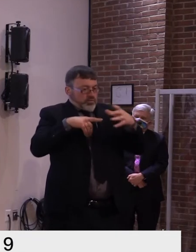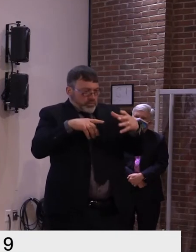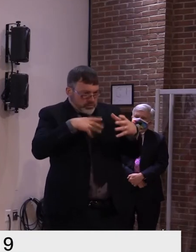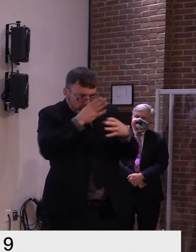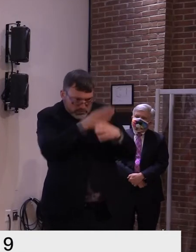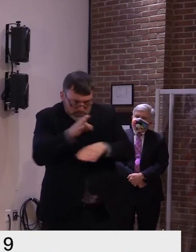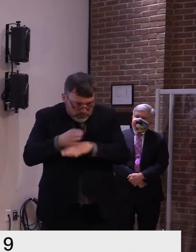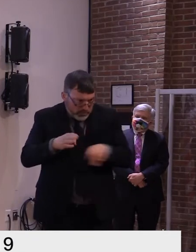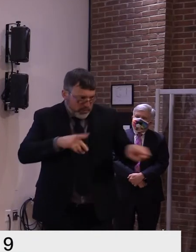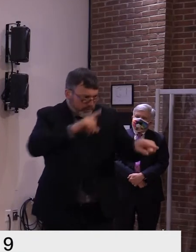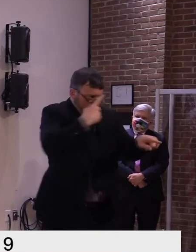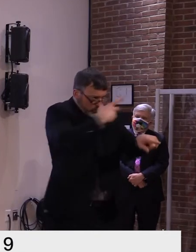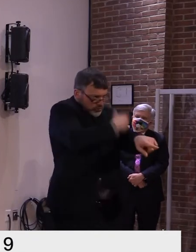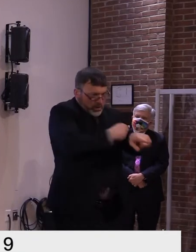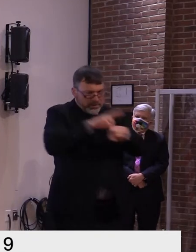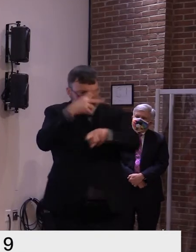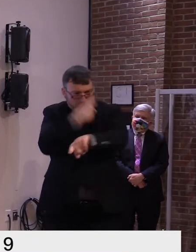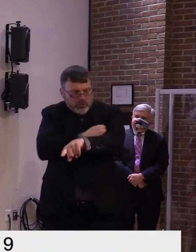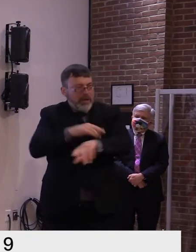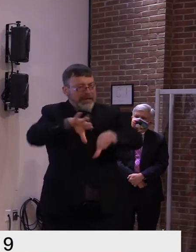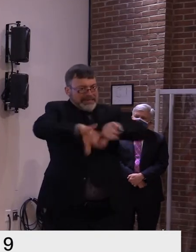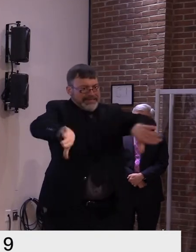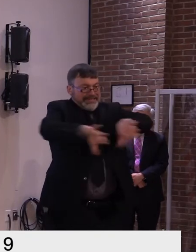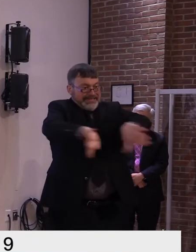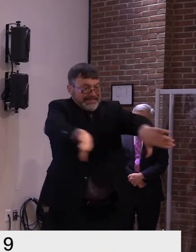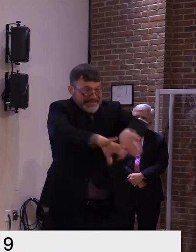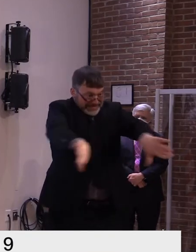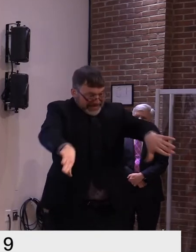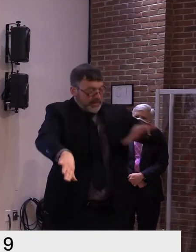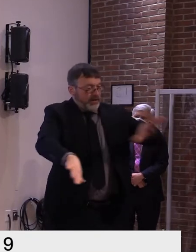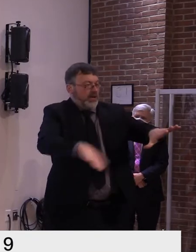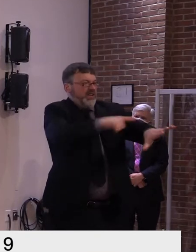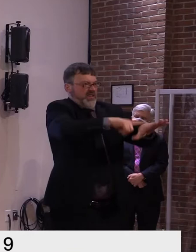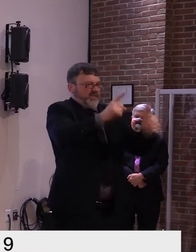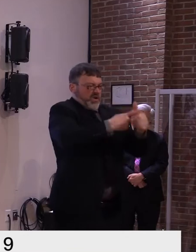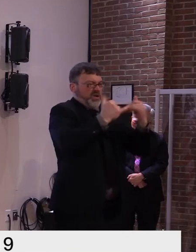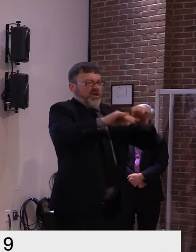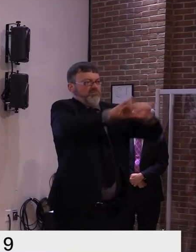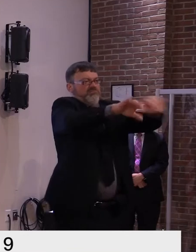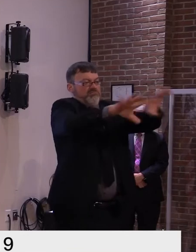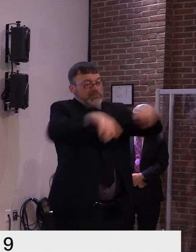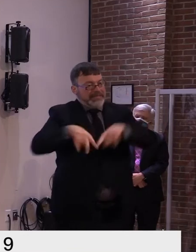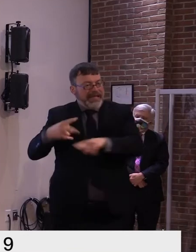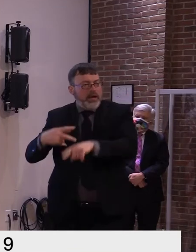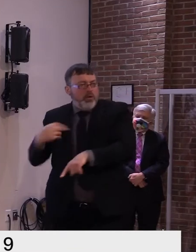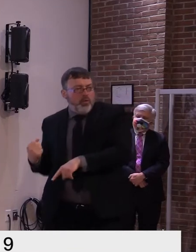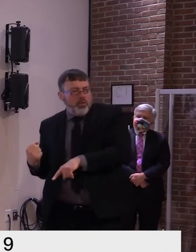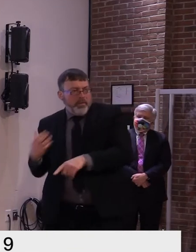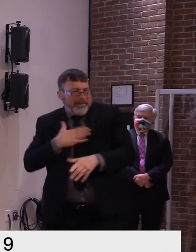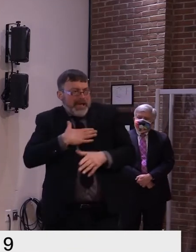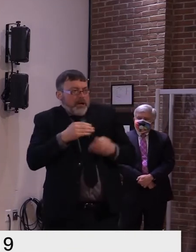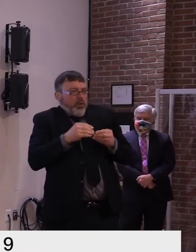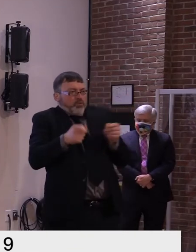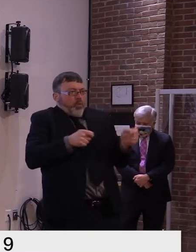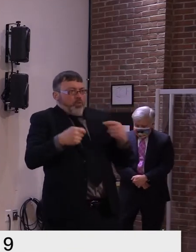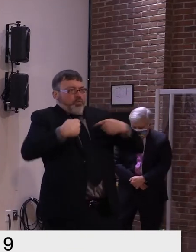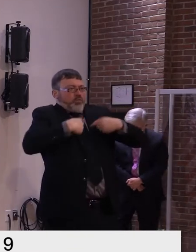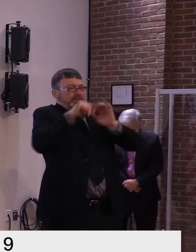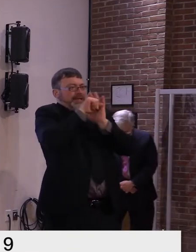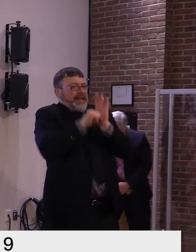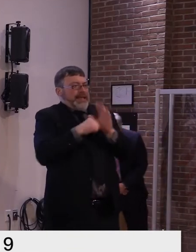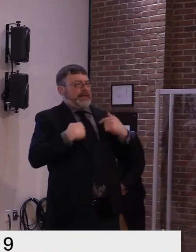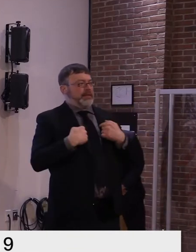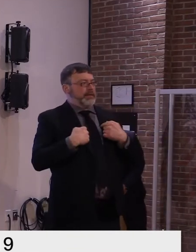to people for their second dose while they're still trying to have an accelerated pace of injecting their first